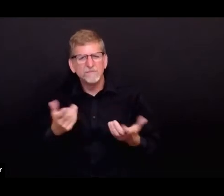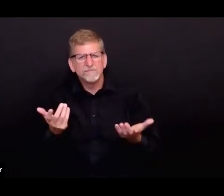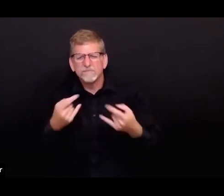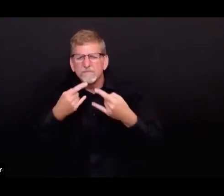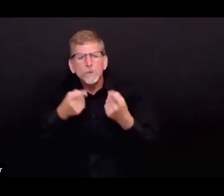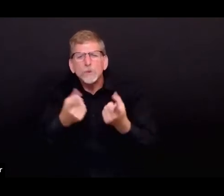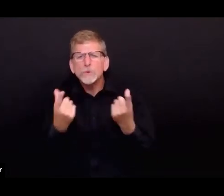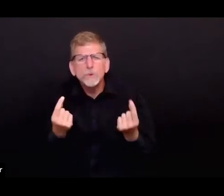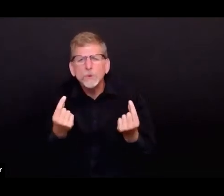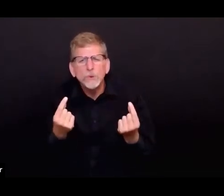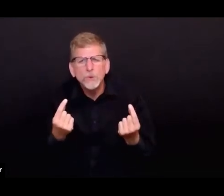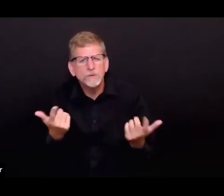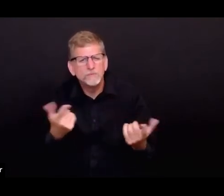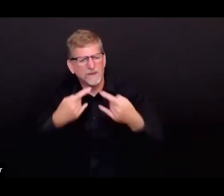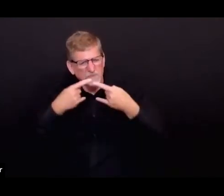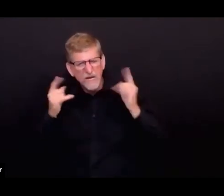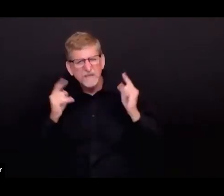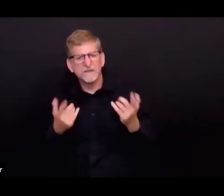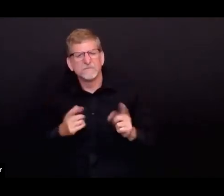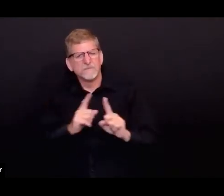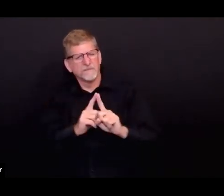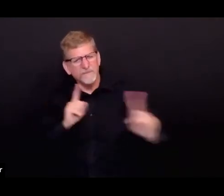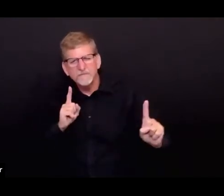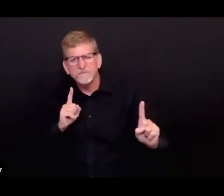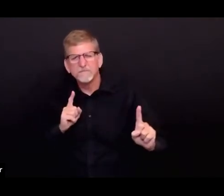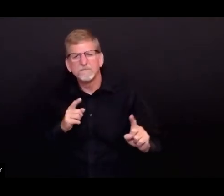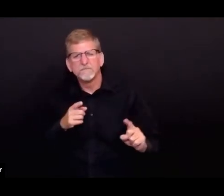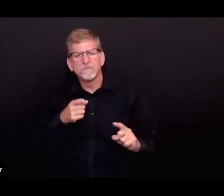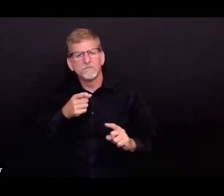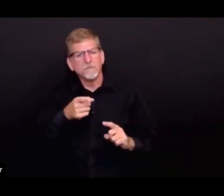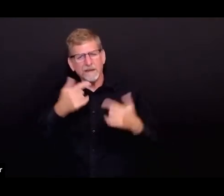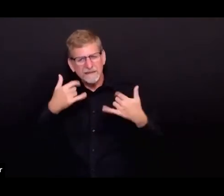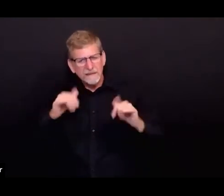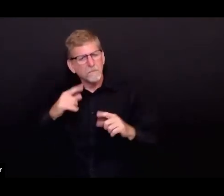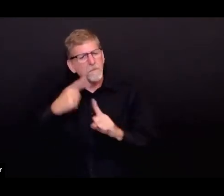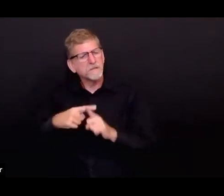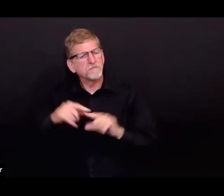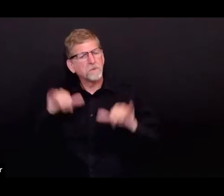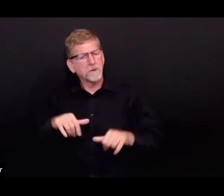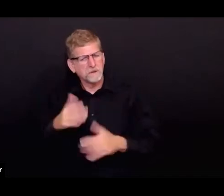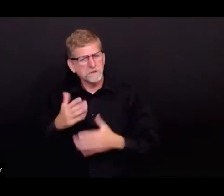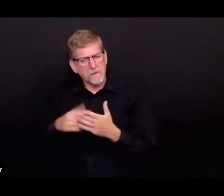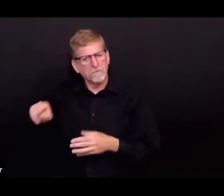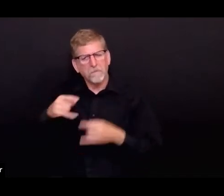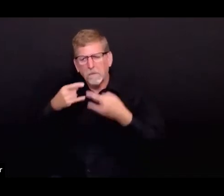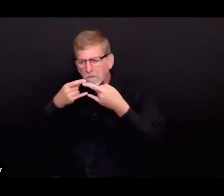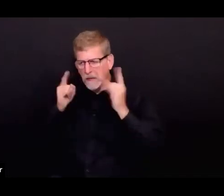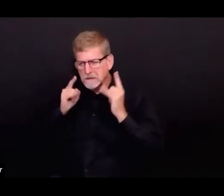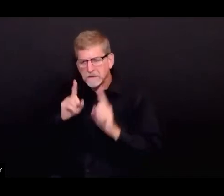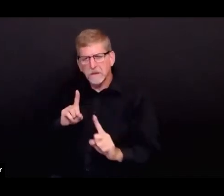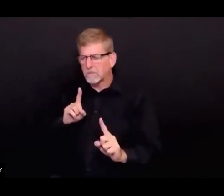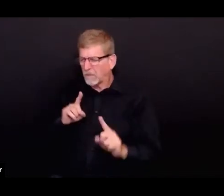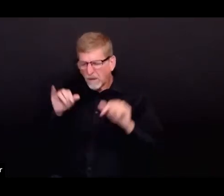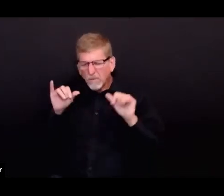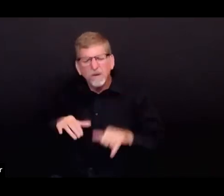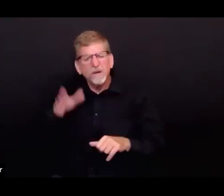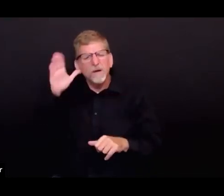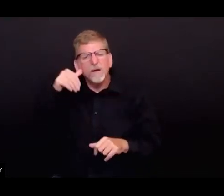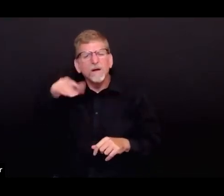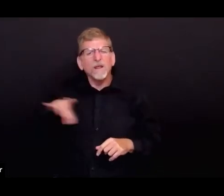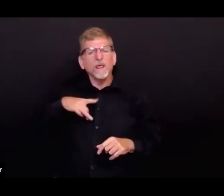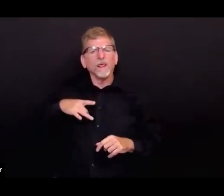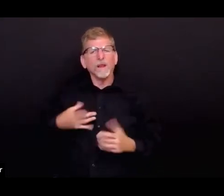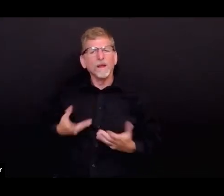it. Getting COVID does not make you a bad person. That is not what's at stake here. It just simply reduces the threat.